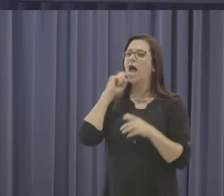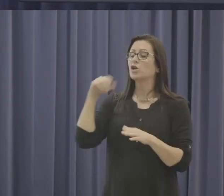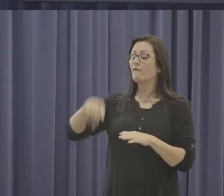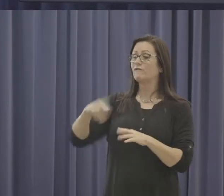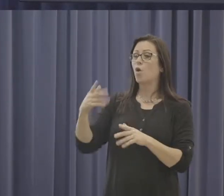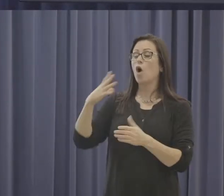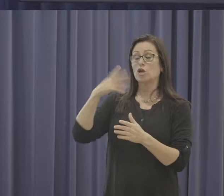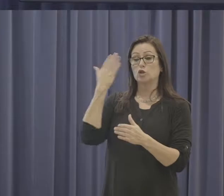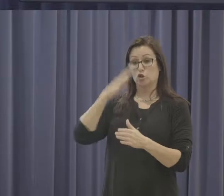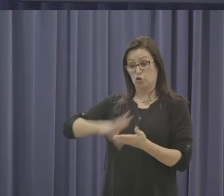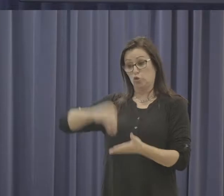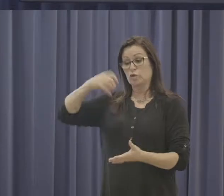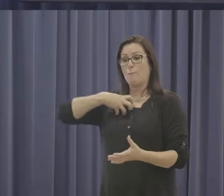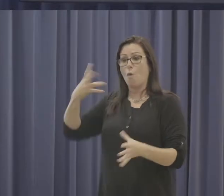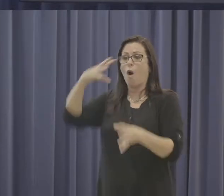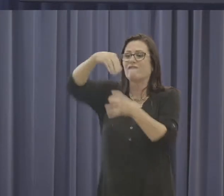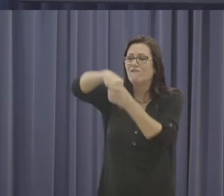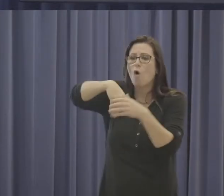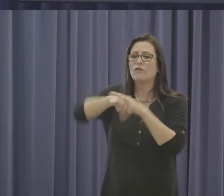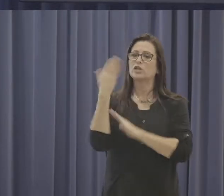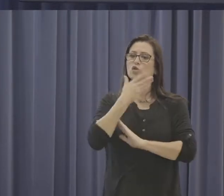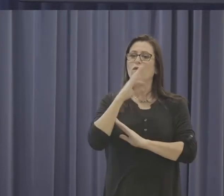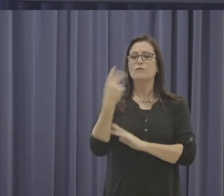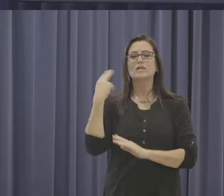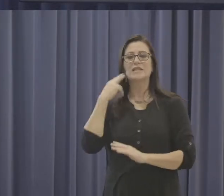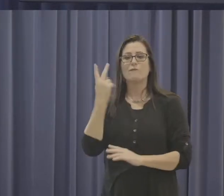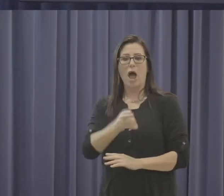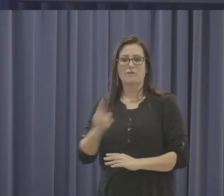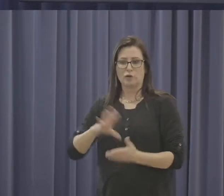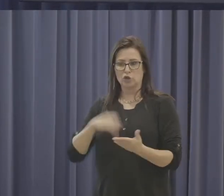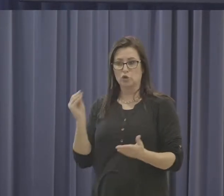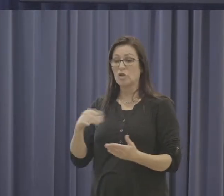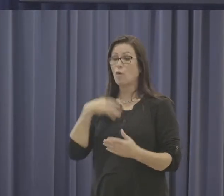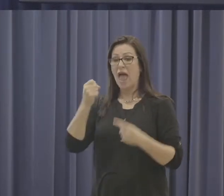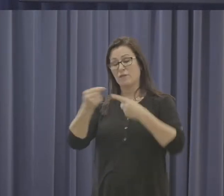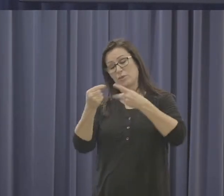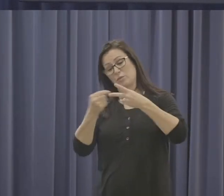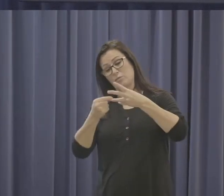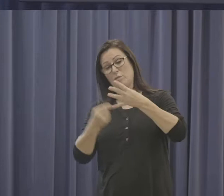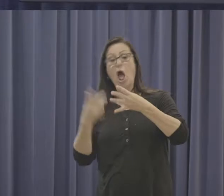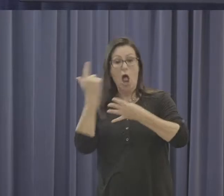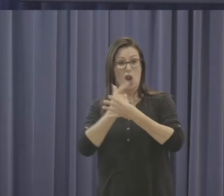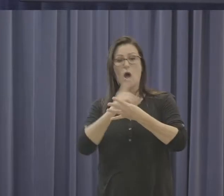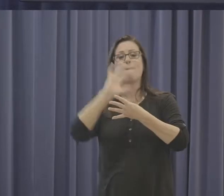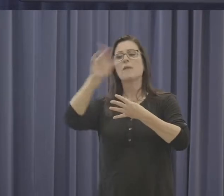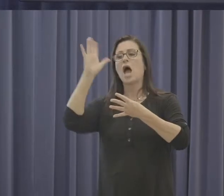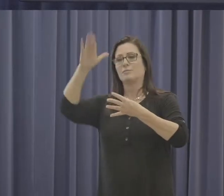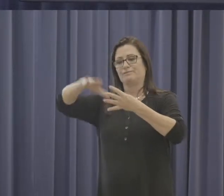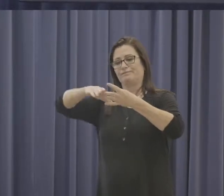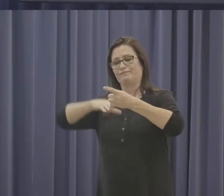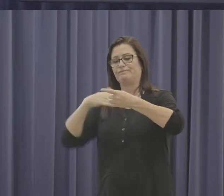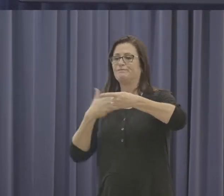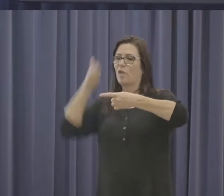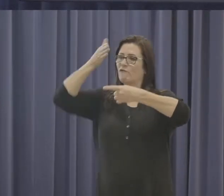who are deaf or hard of hearing. So there are several components to this project, but today I'll present on the Youth